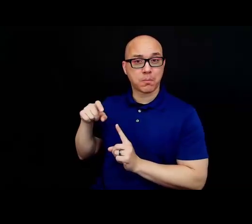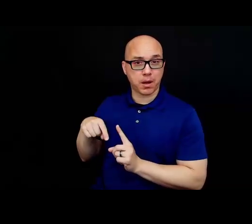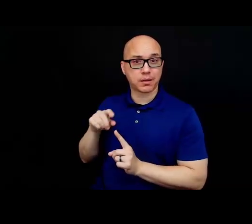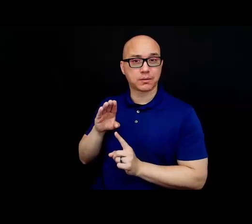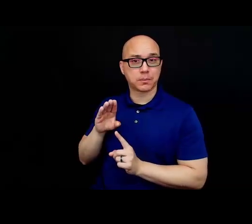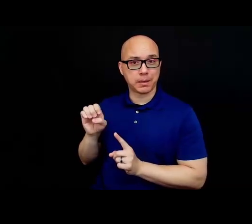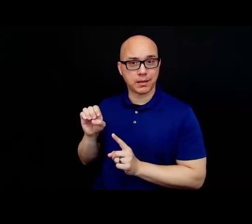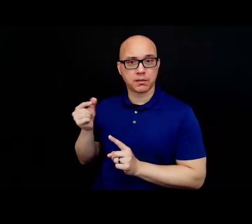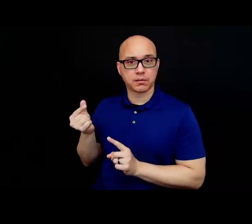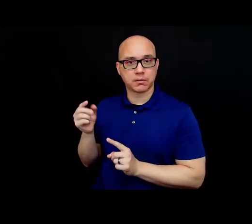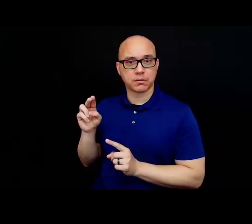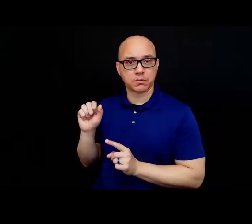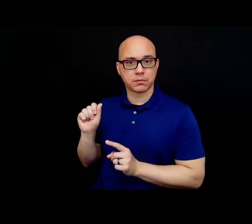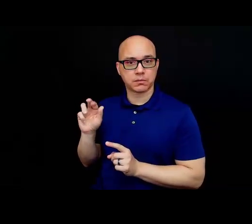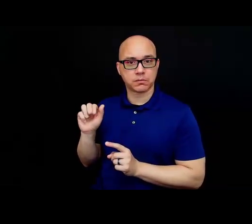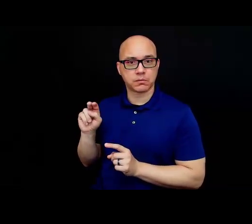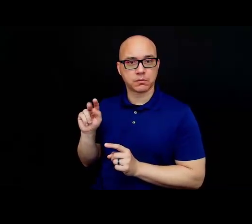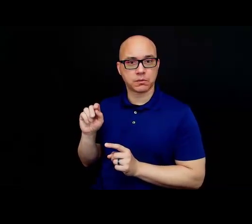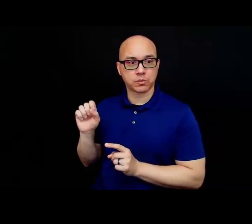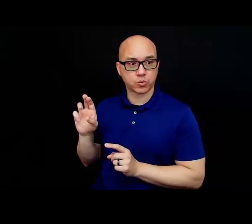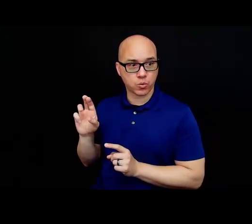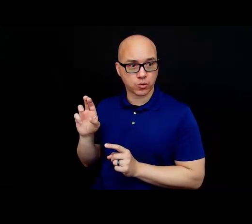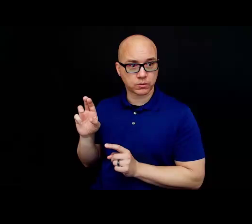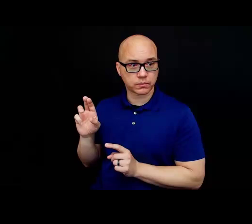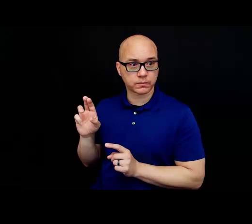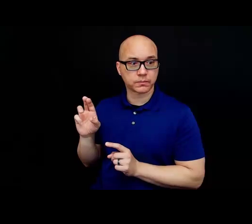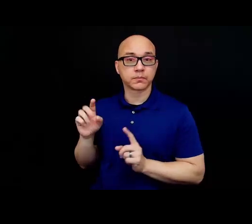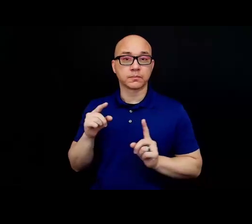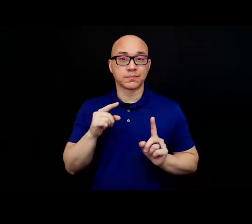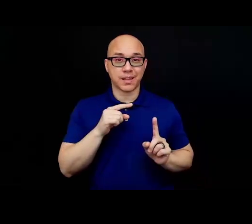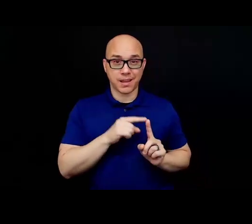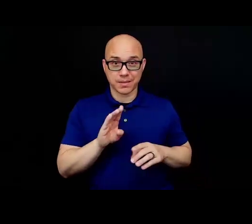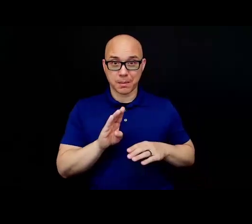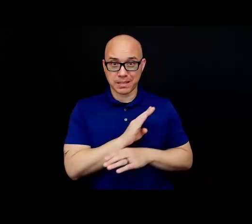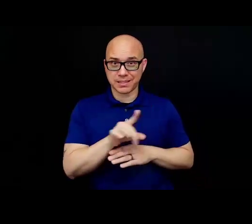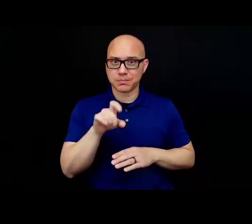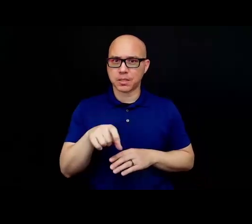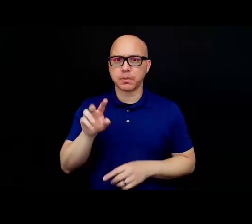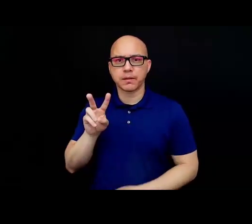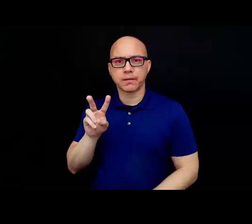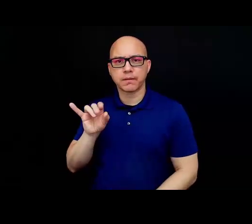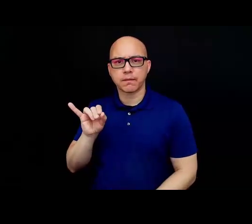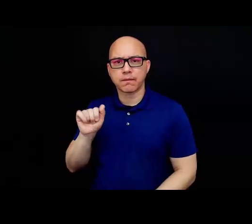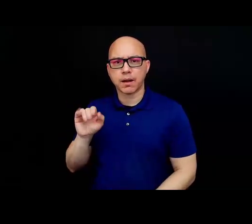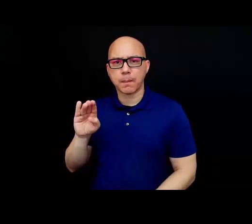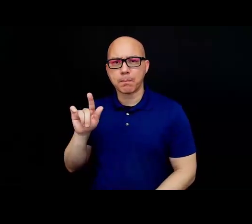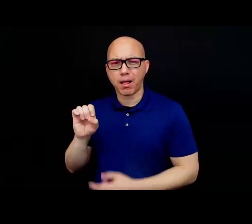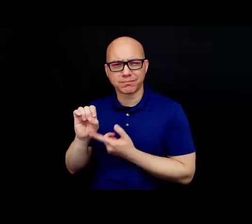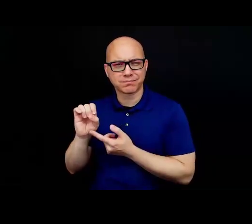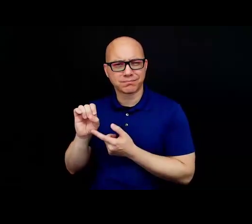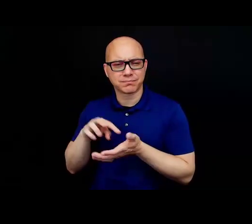must qualify as viable. So what's viable? Business has to have strong cash